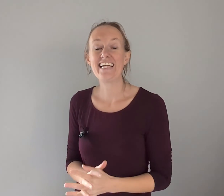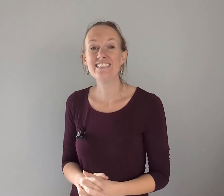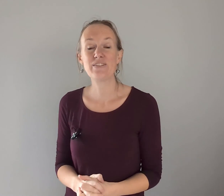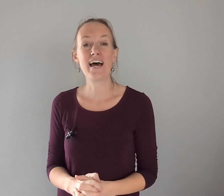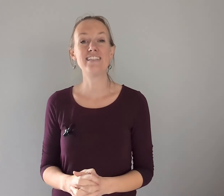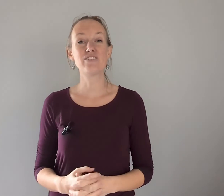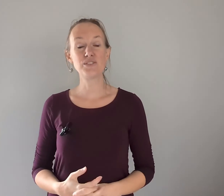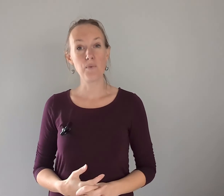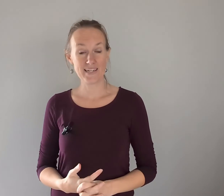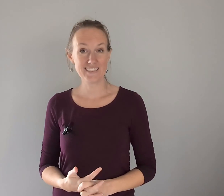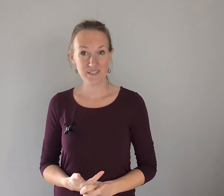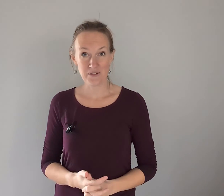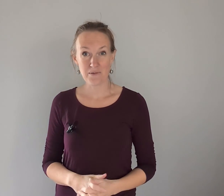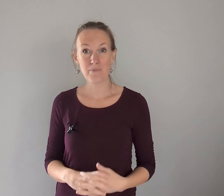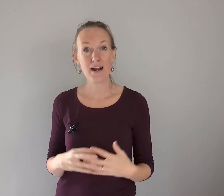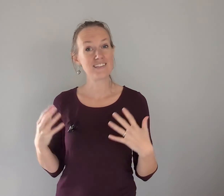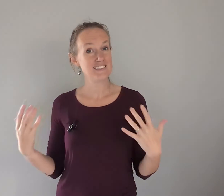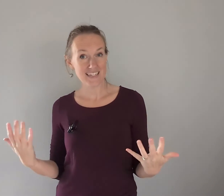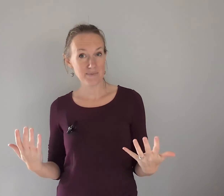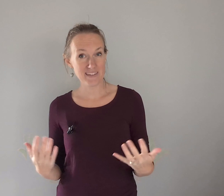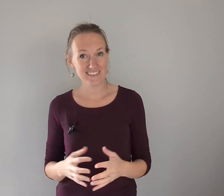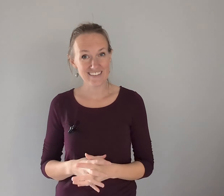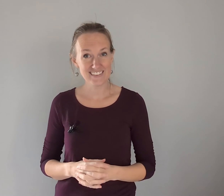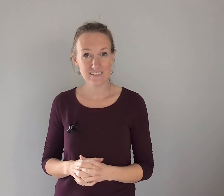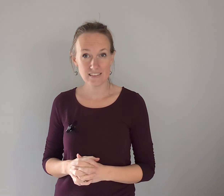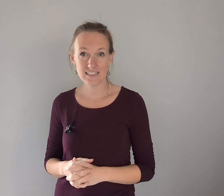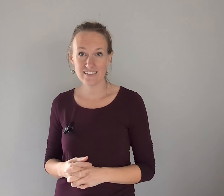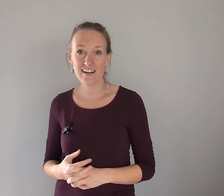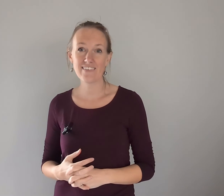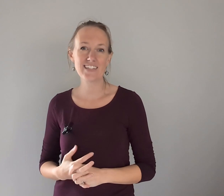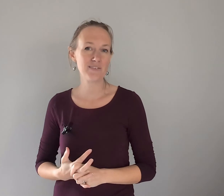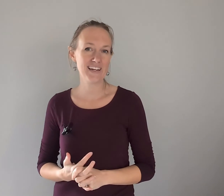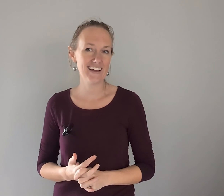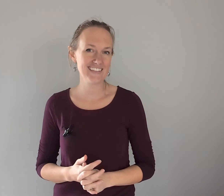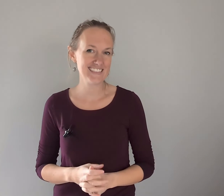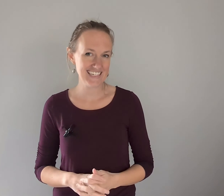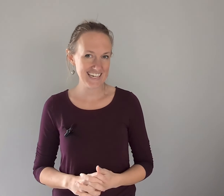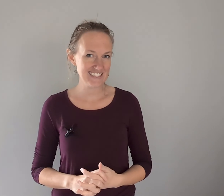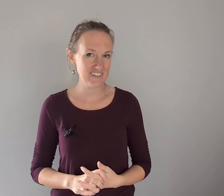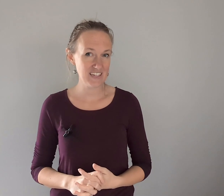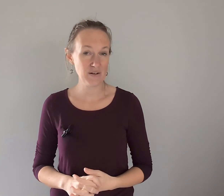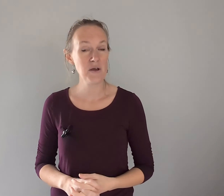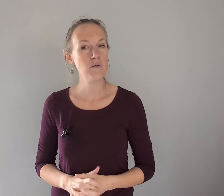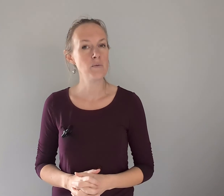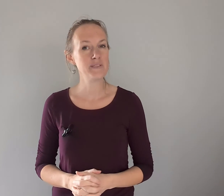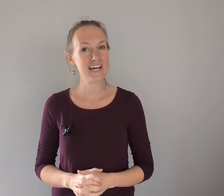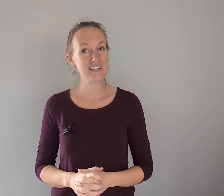Okay, so that is verse 1 and 2. Practice that as many times as you need to. And when you're ready, I'll see you in the next video when we sign the